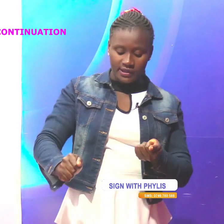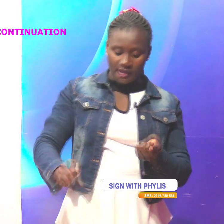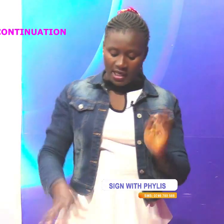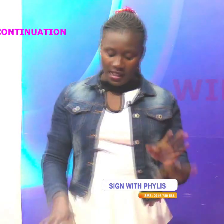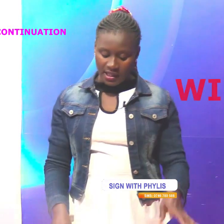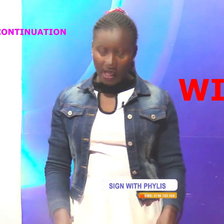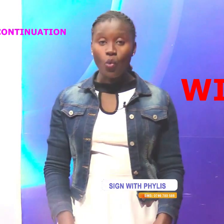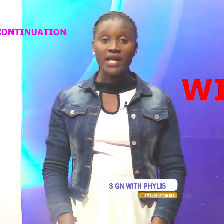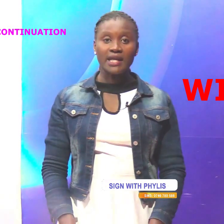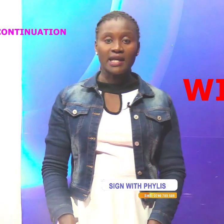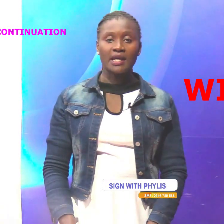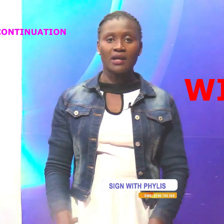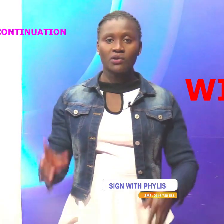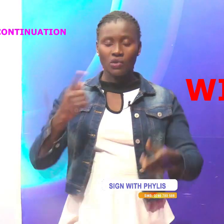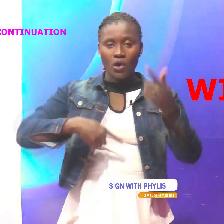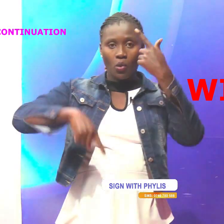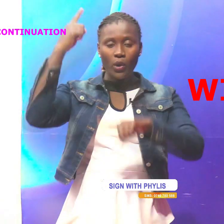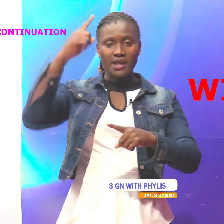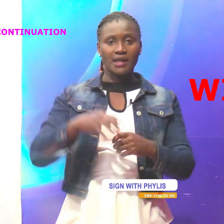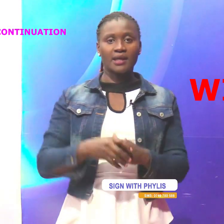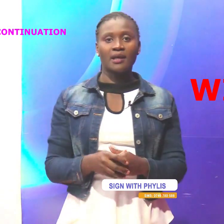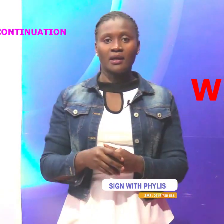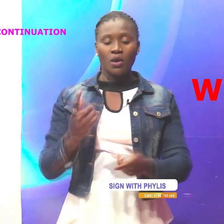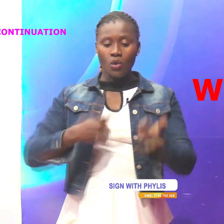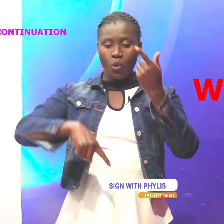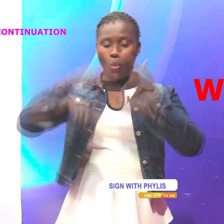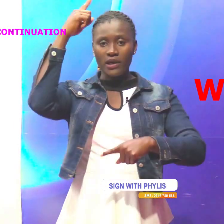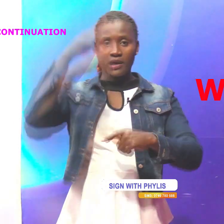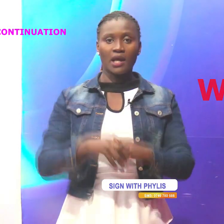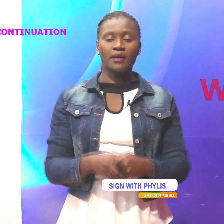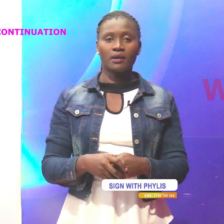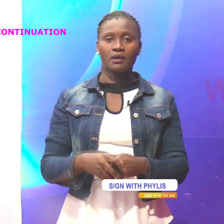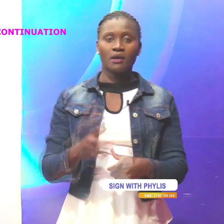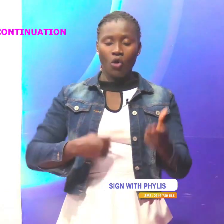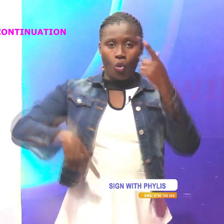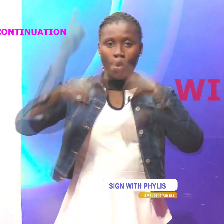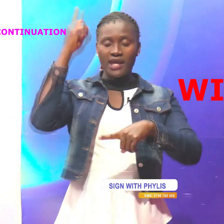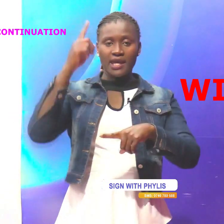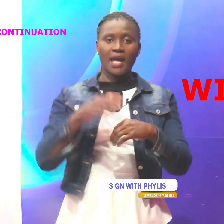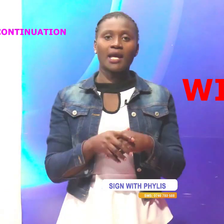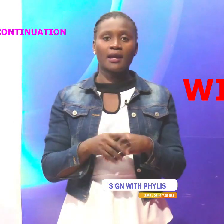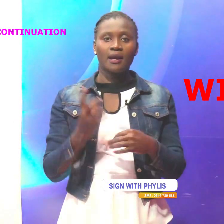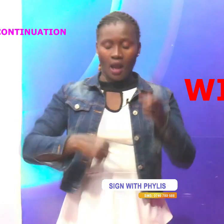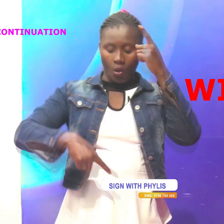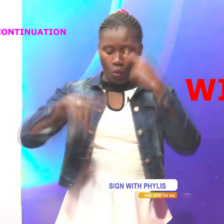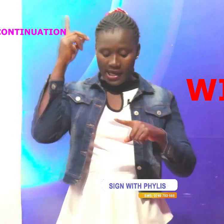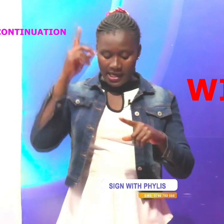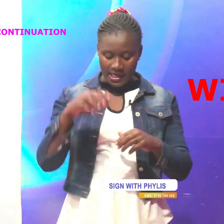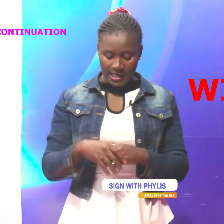And then win. So, win. Win. Win. Win.